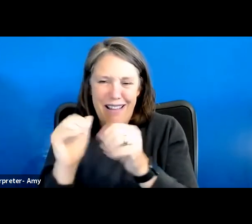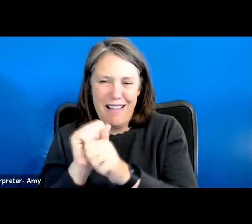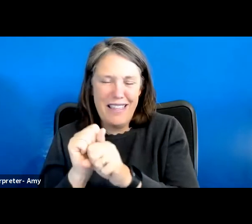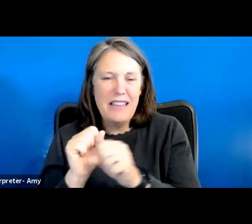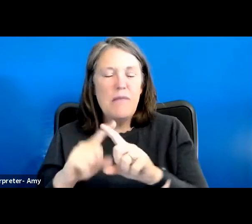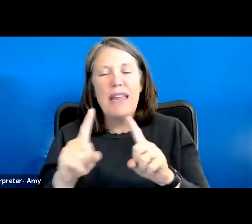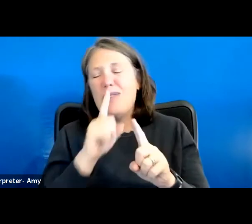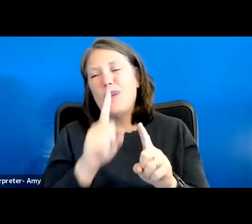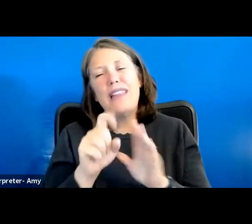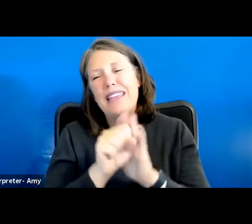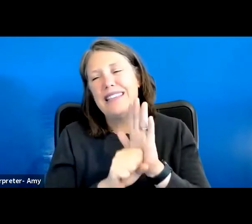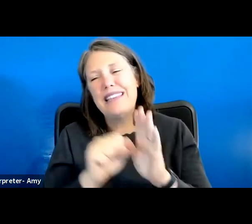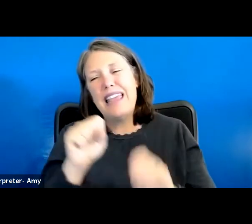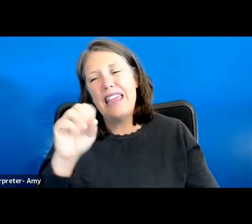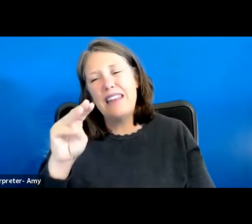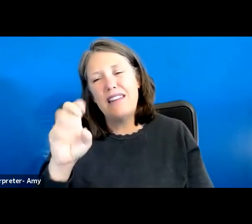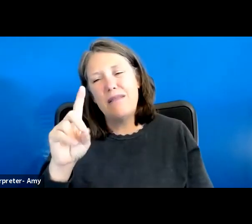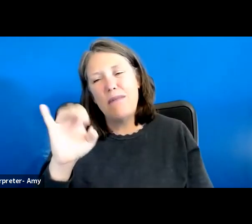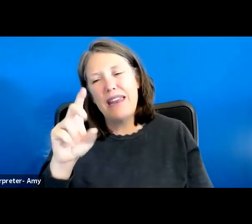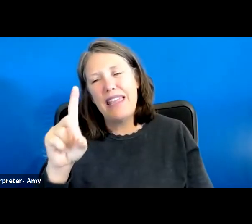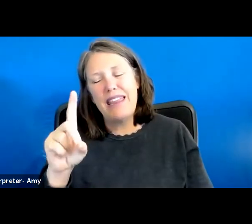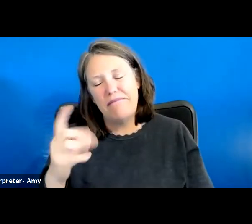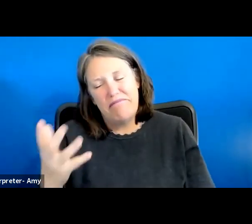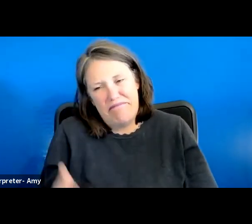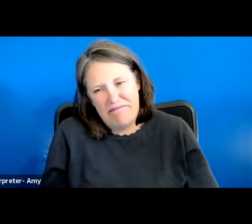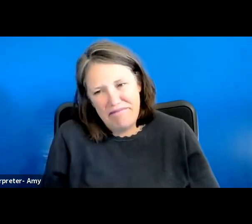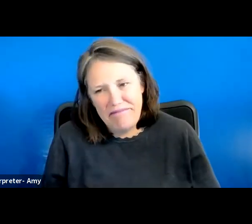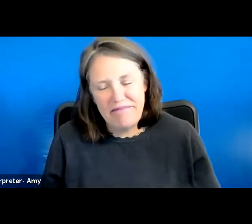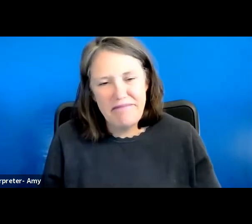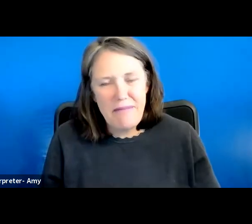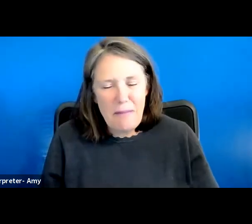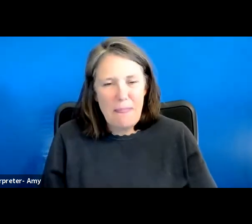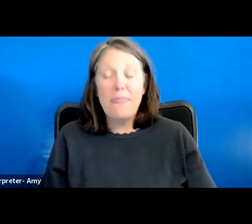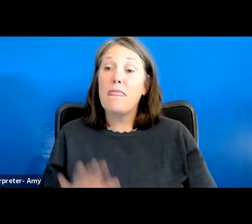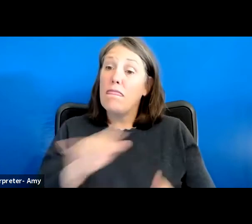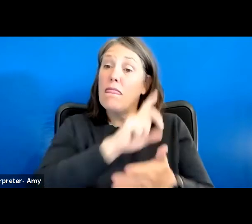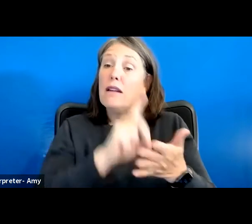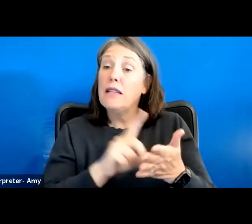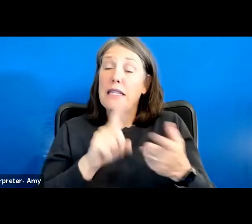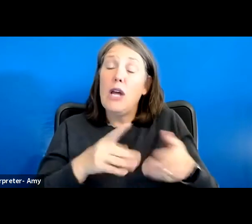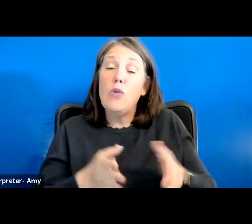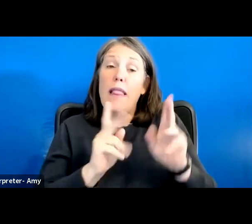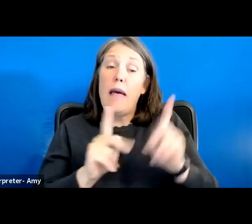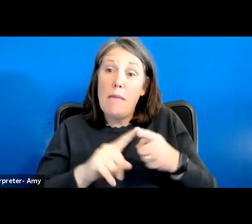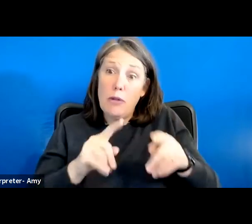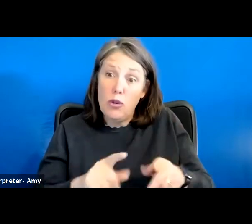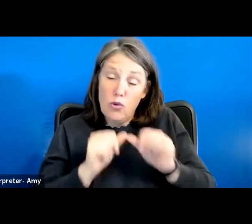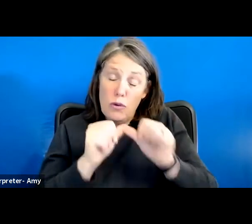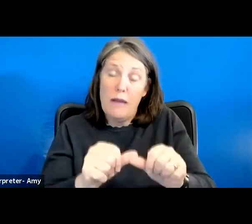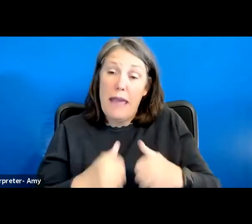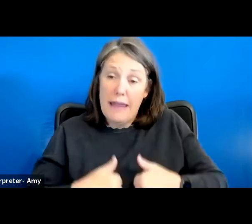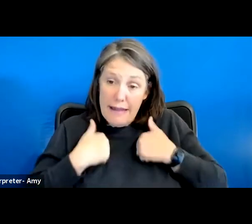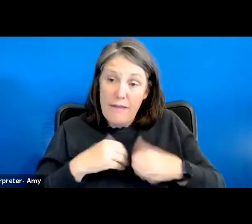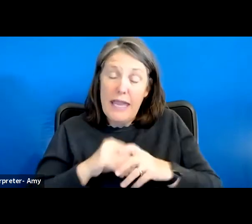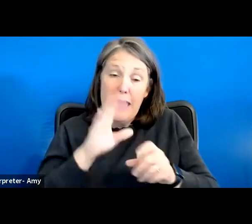state Medicaid programs, and it's designed to allow individuals to remain living in their